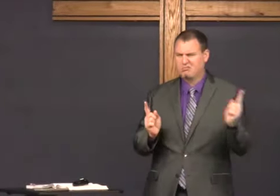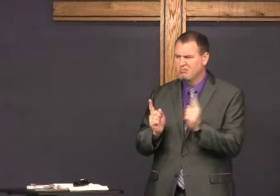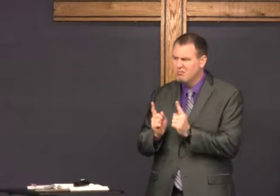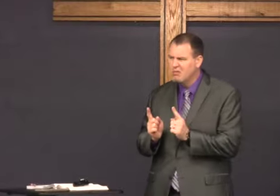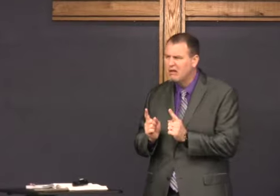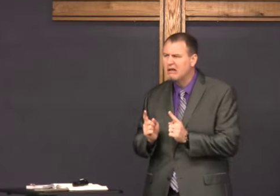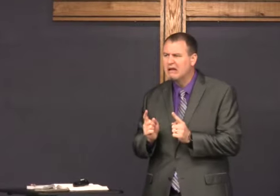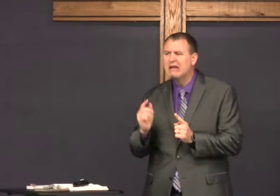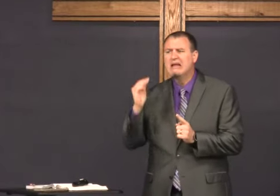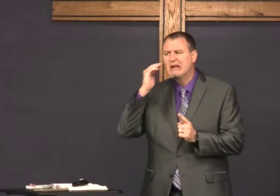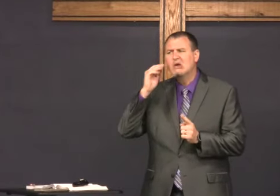disliking you, avoiding you.